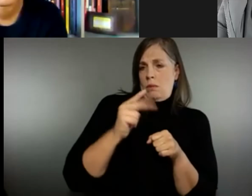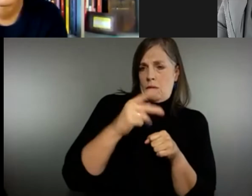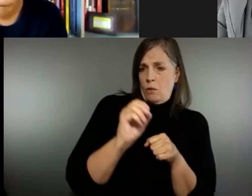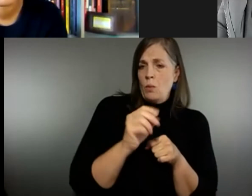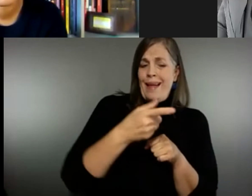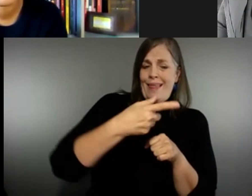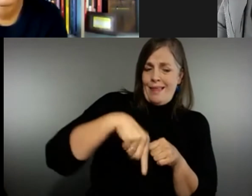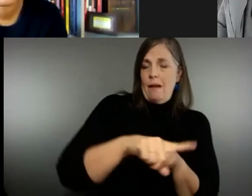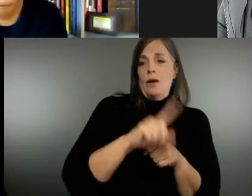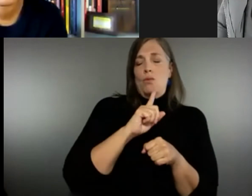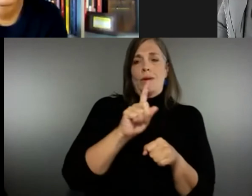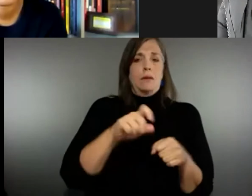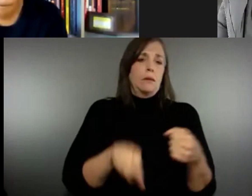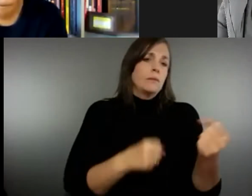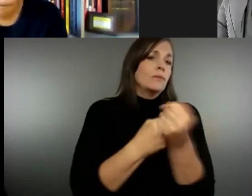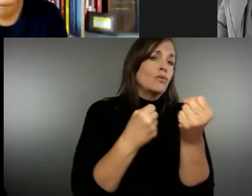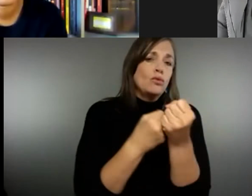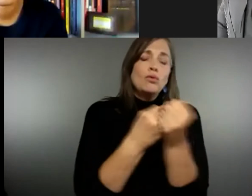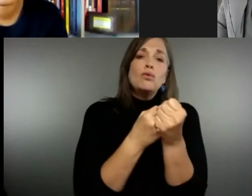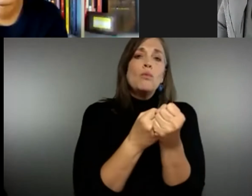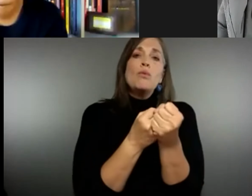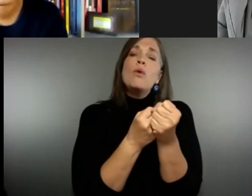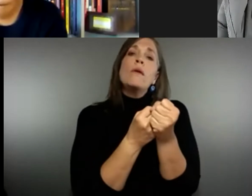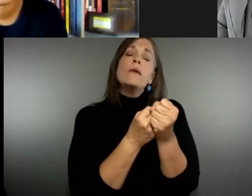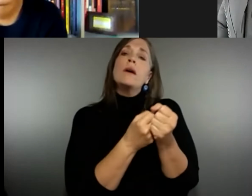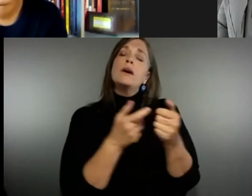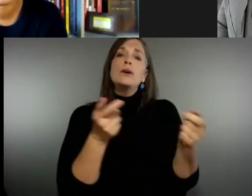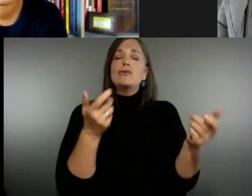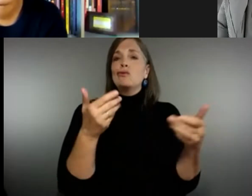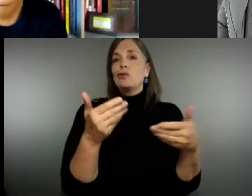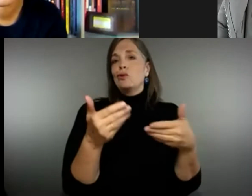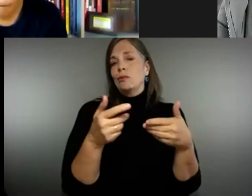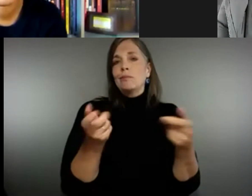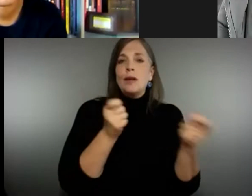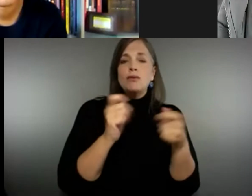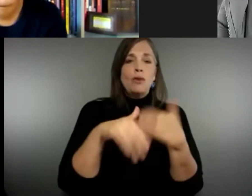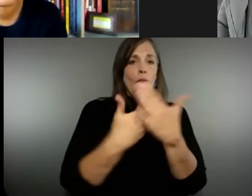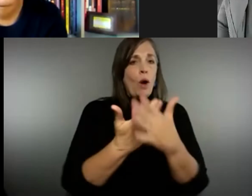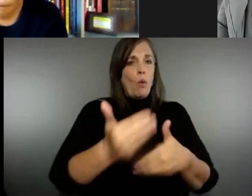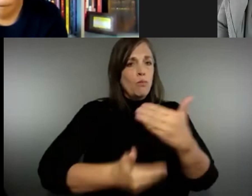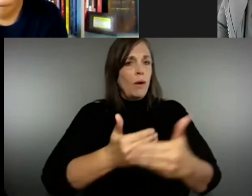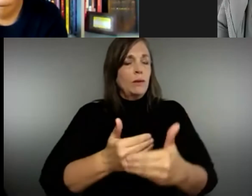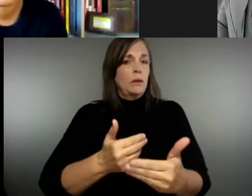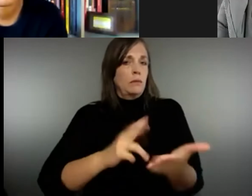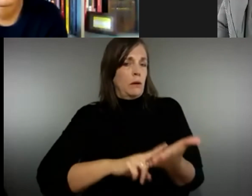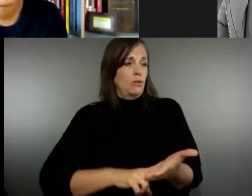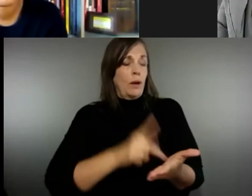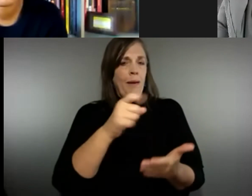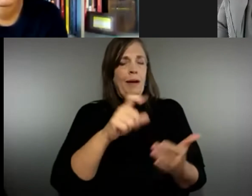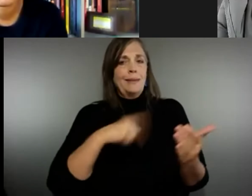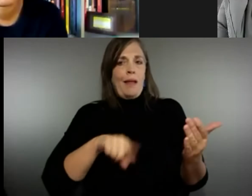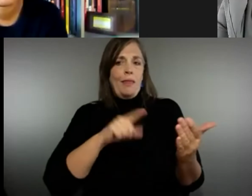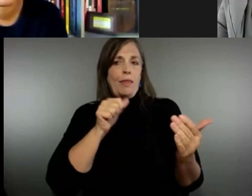really need um support with the whole with navigating the whole contracting process right because they are at a disadvantage to some of our larger